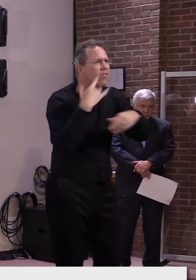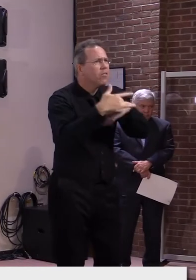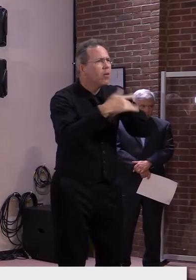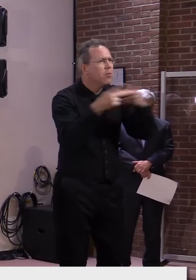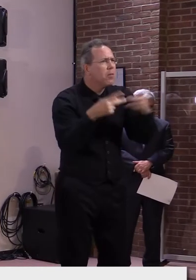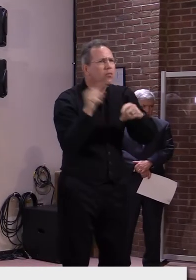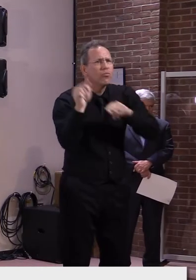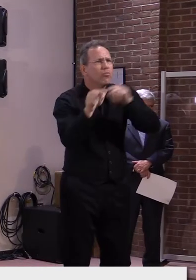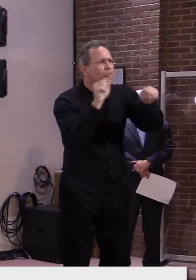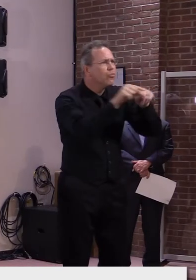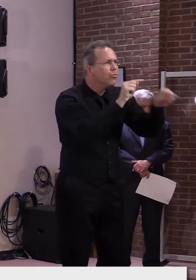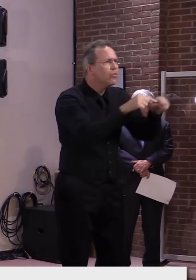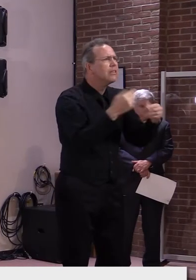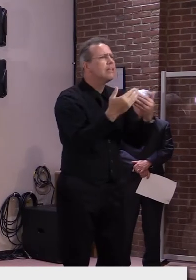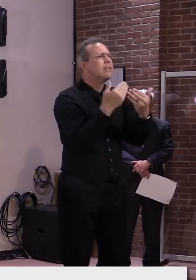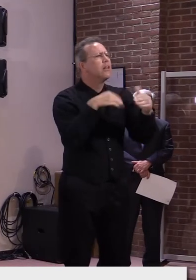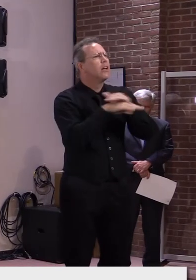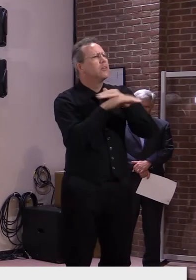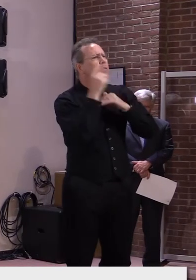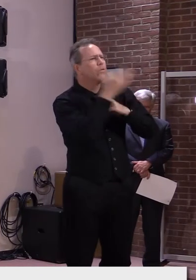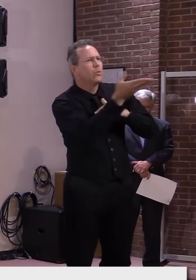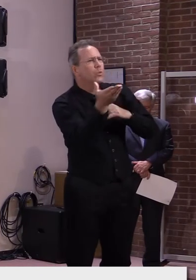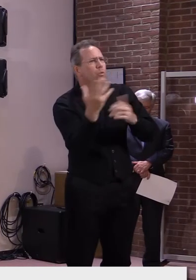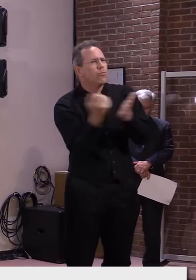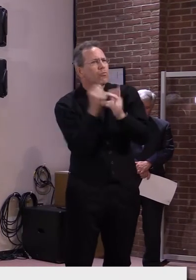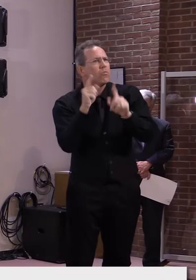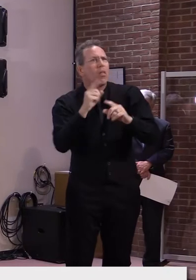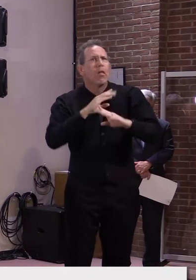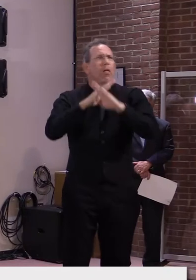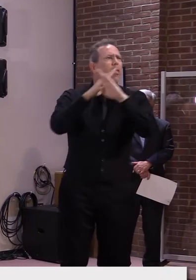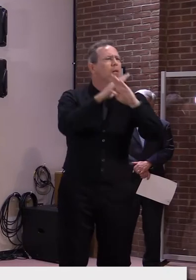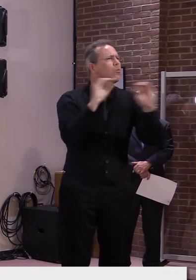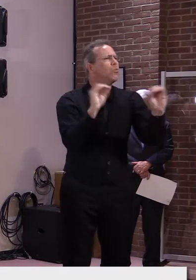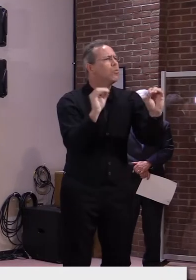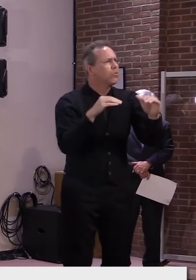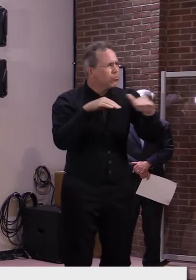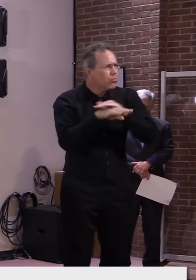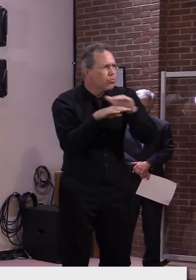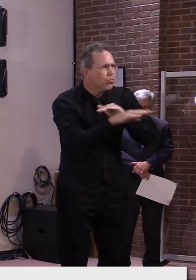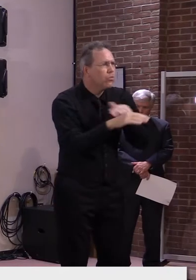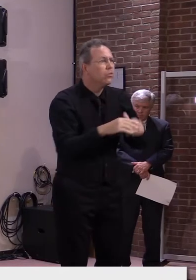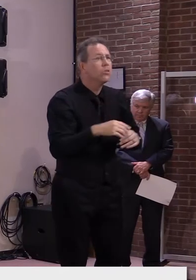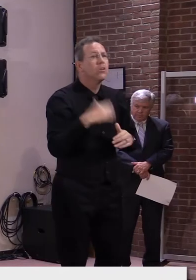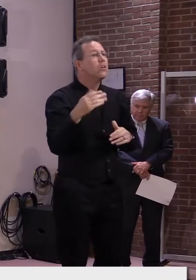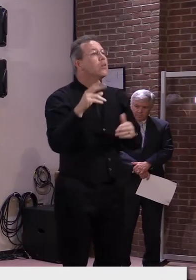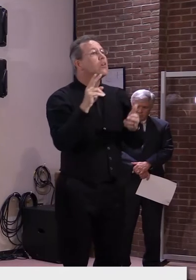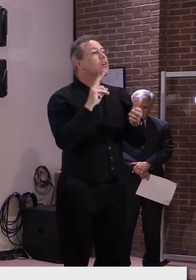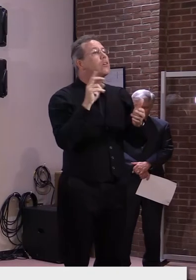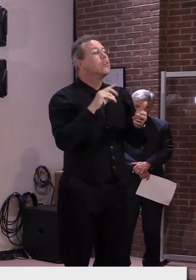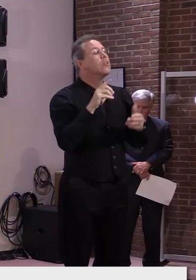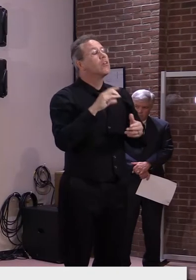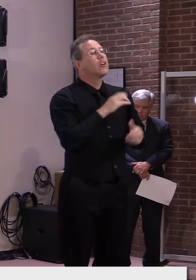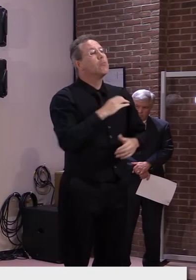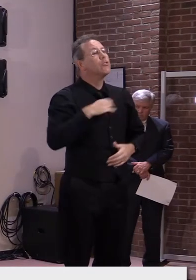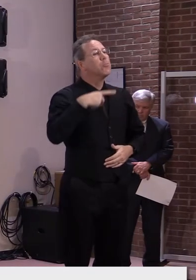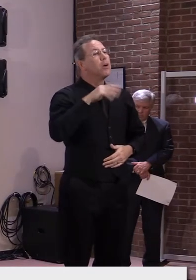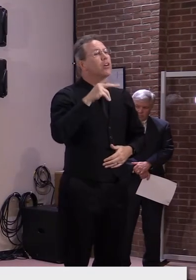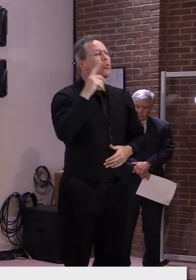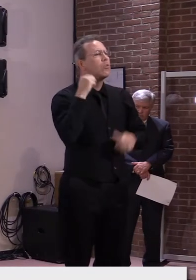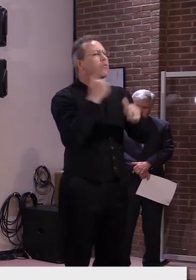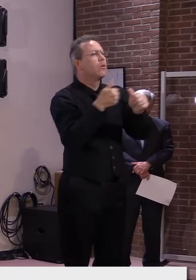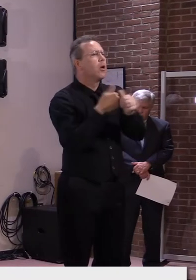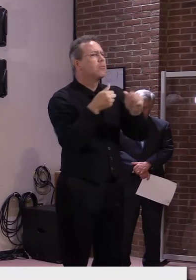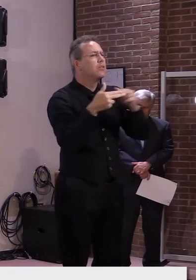barrier. With that, I'll turn it over to Commissioner Pichek, and I'll be back shortly with an update from the White House call.